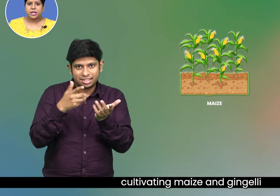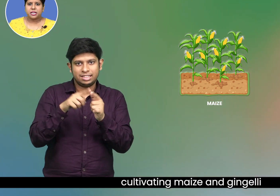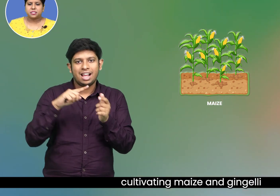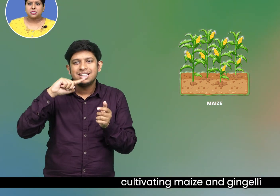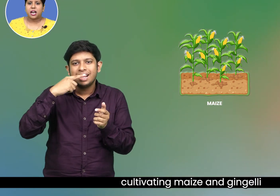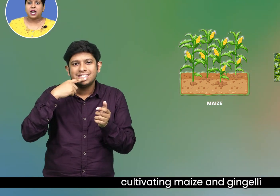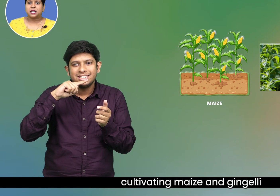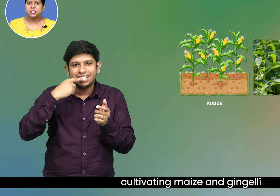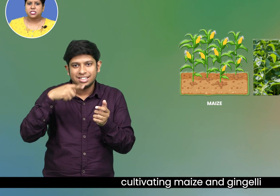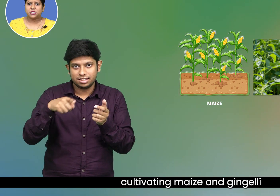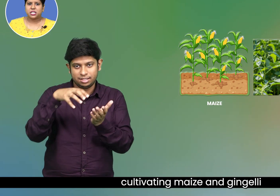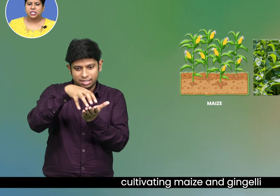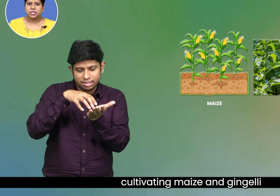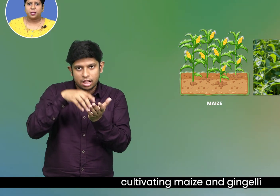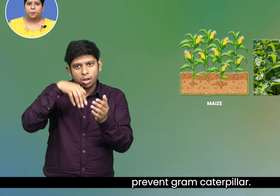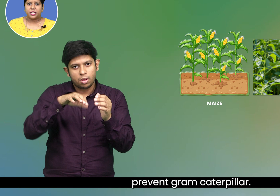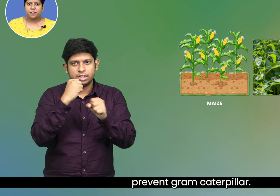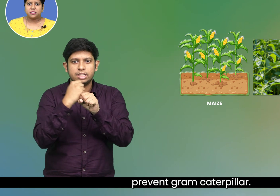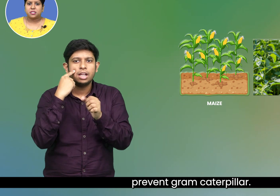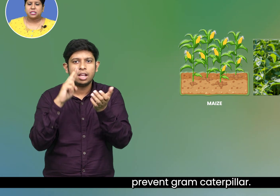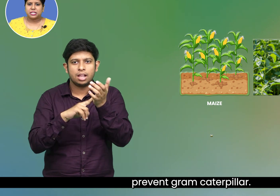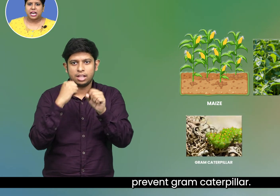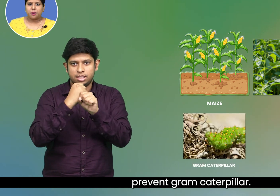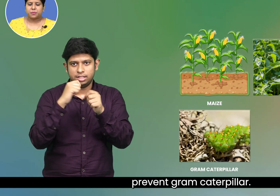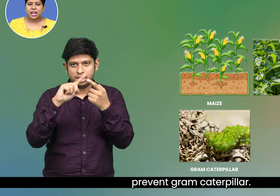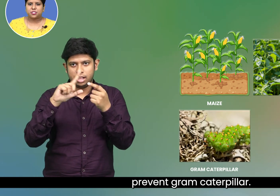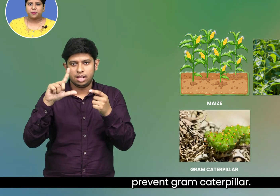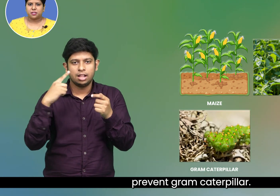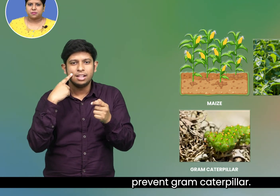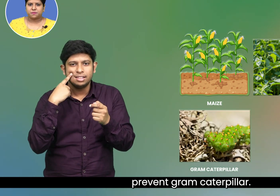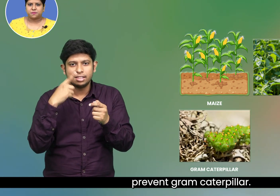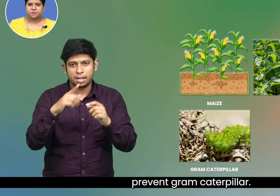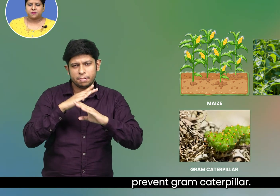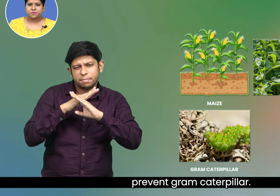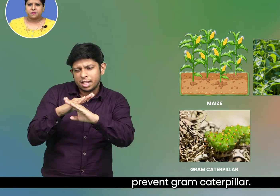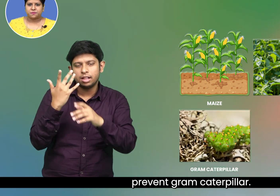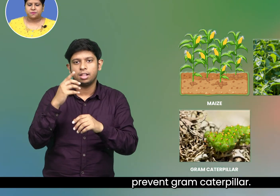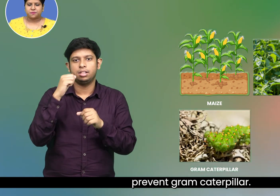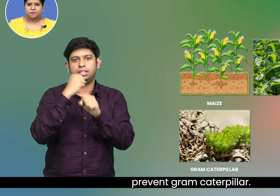cultivating maize and gingerly prevent gram caterpillar.